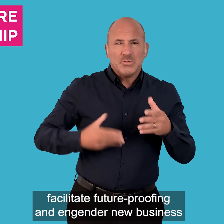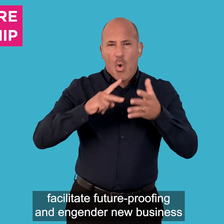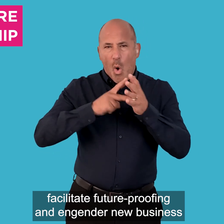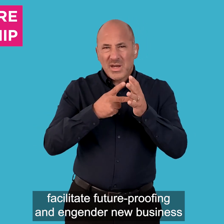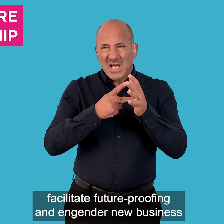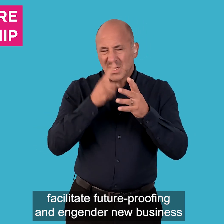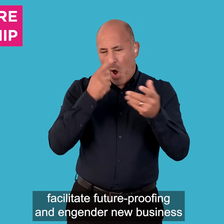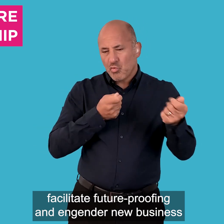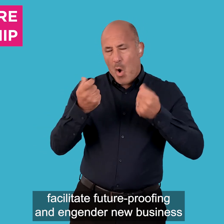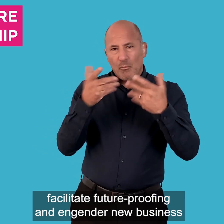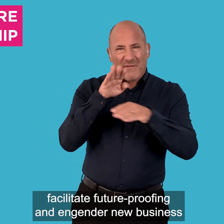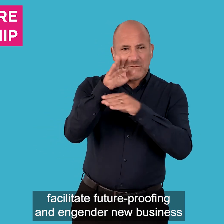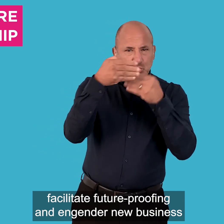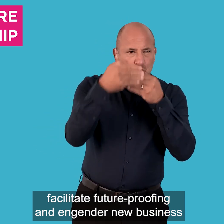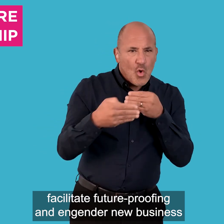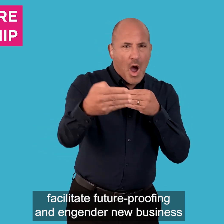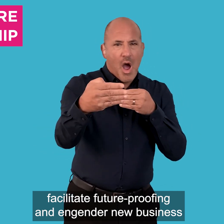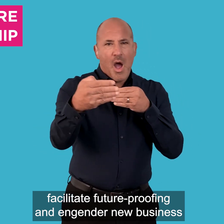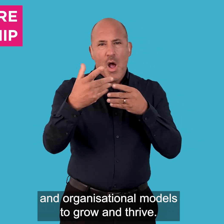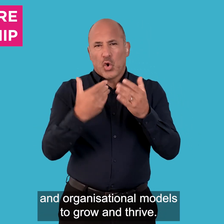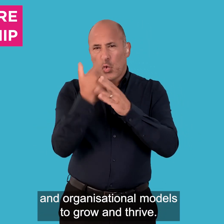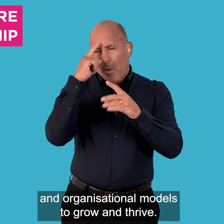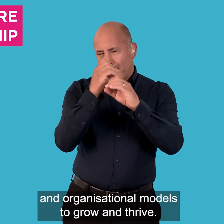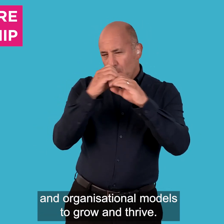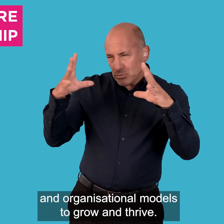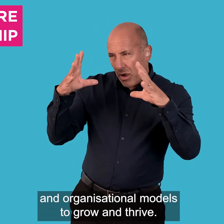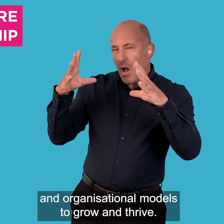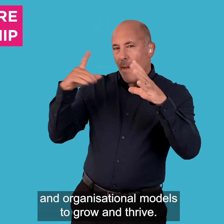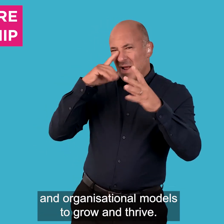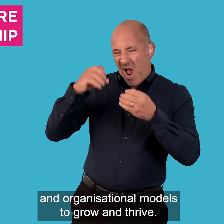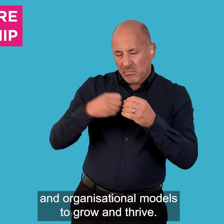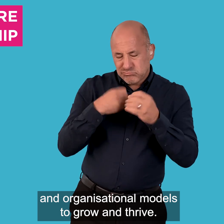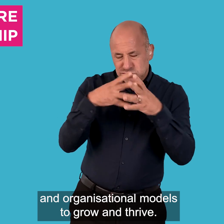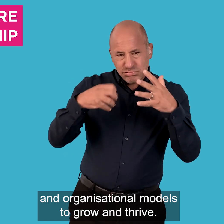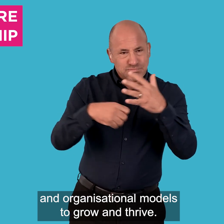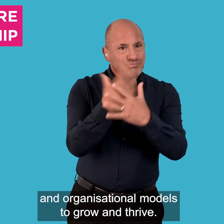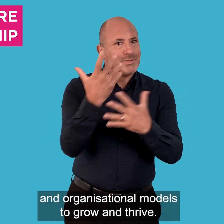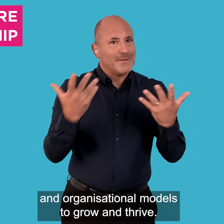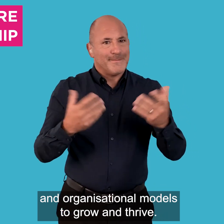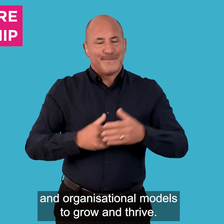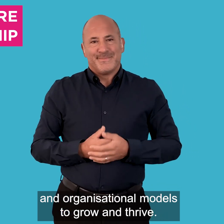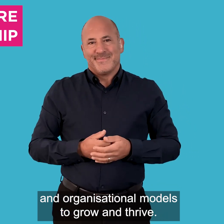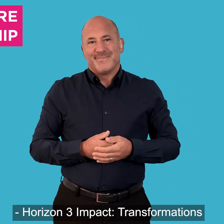facilitate future-proofing and engender new business and organisational models to grow and